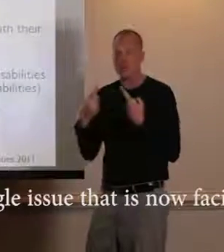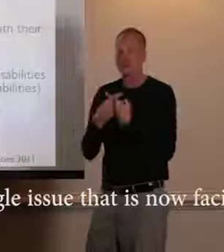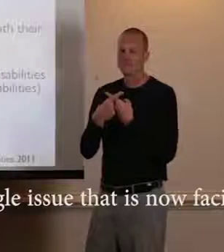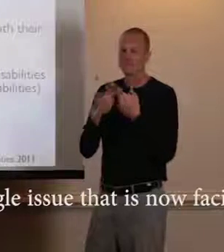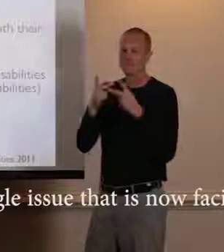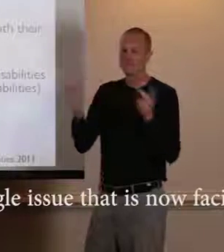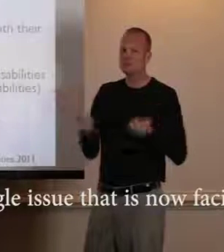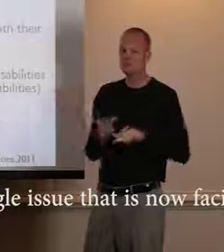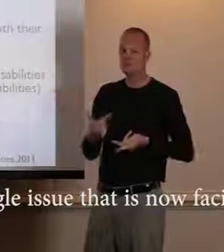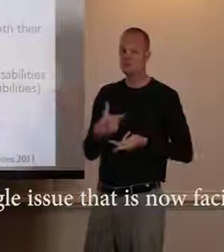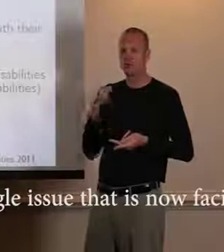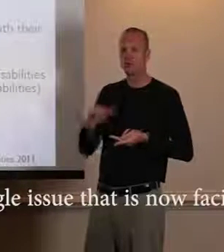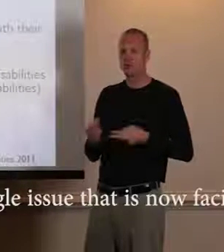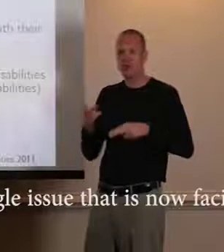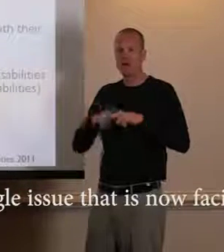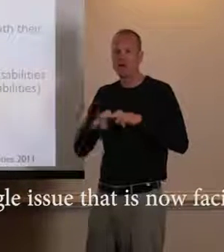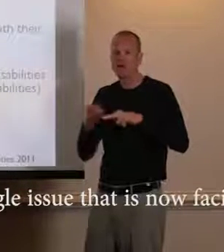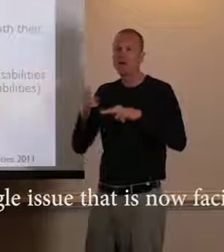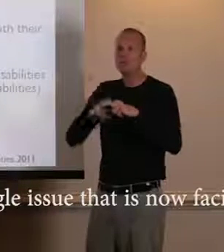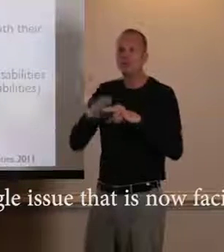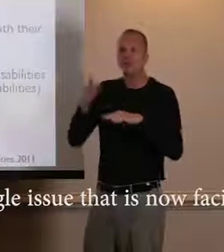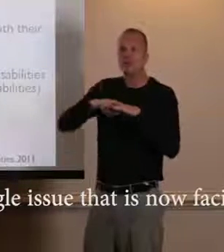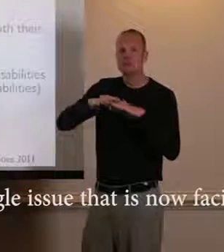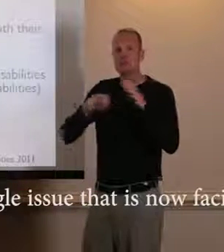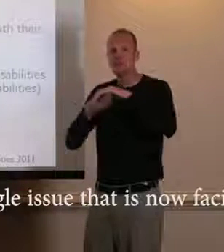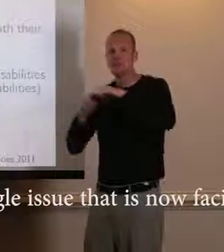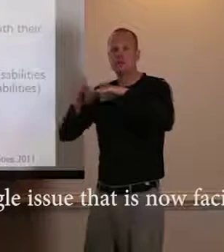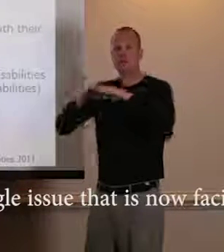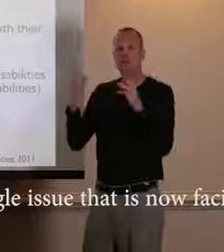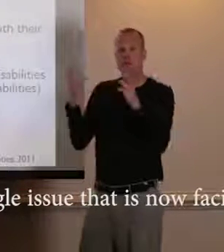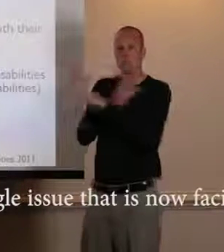compounds every single issue that is now facing this person.